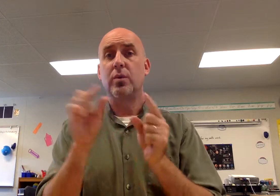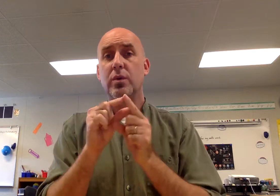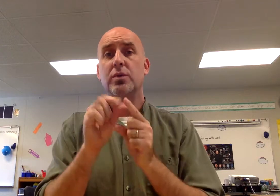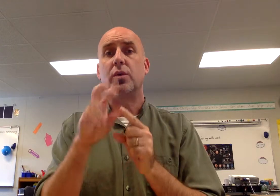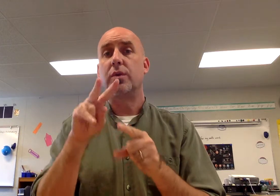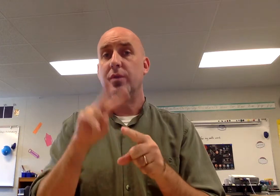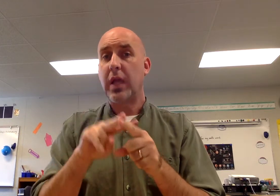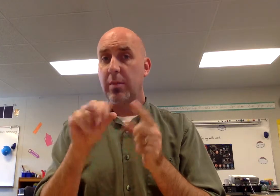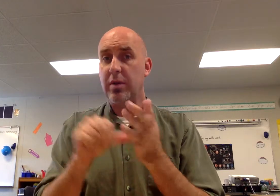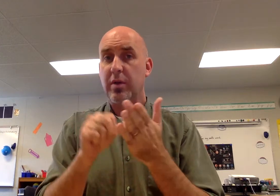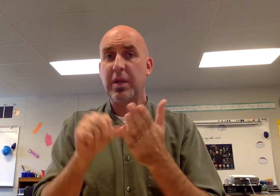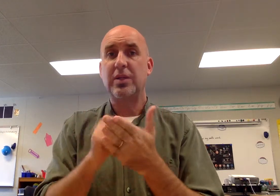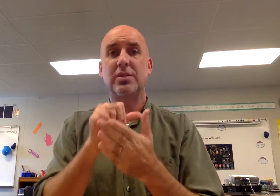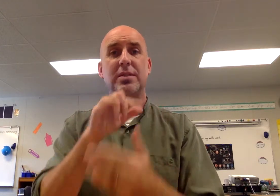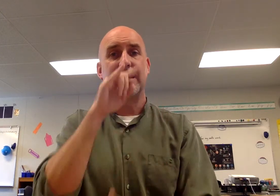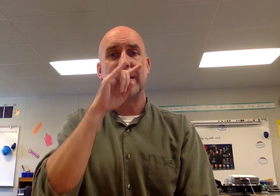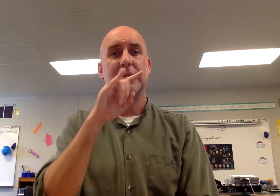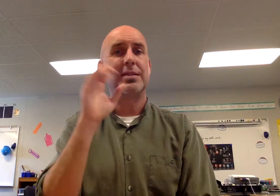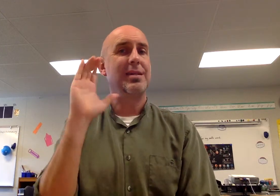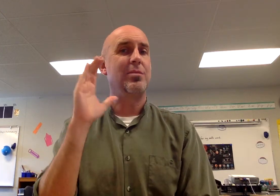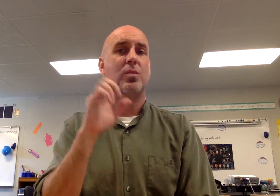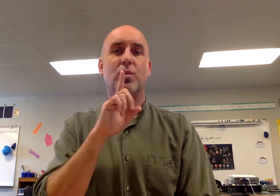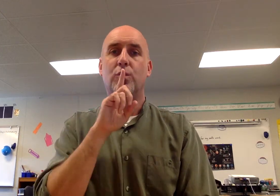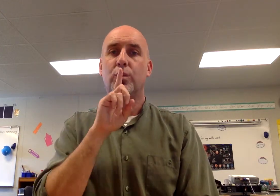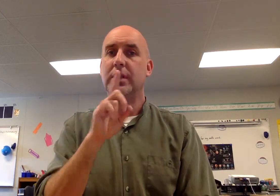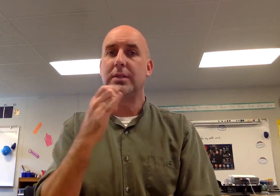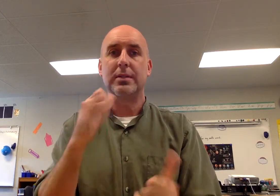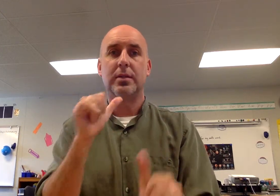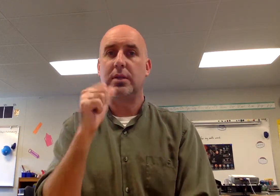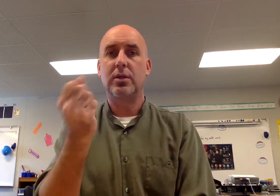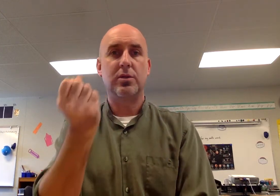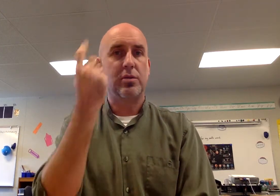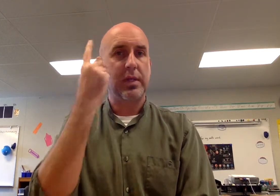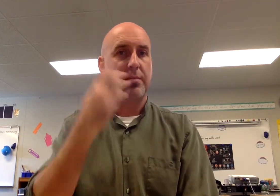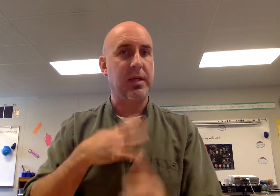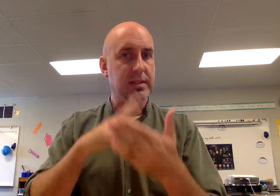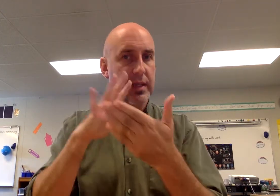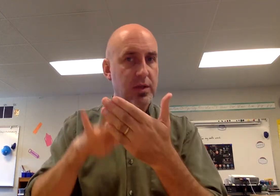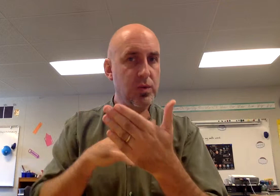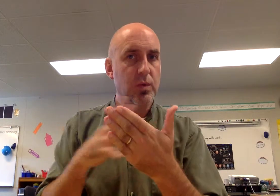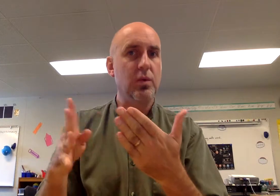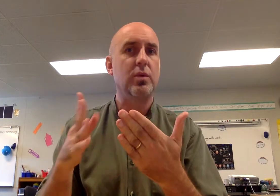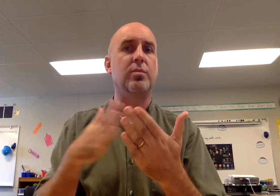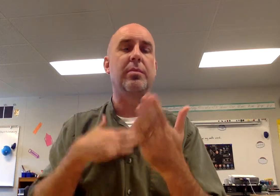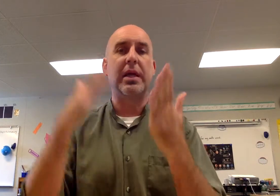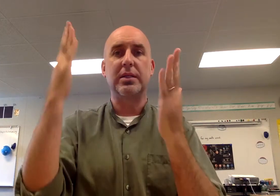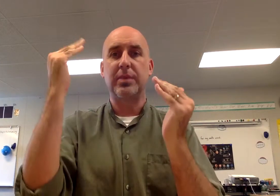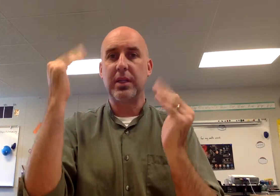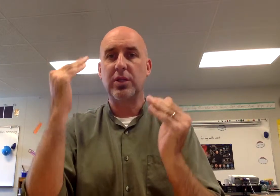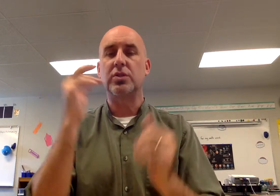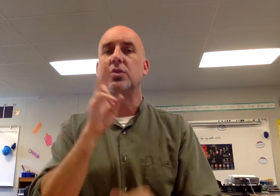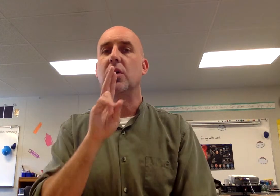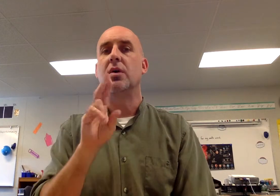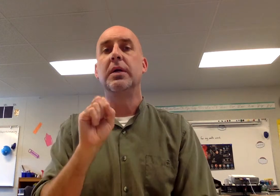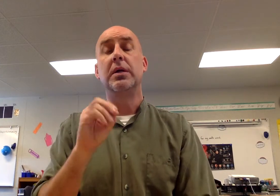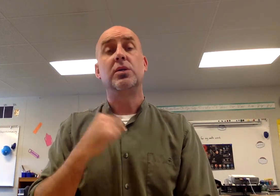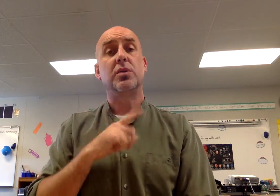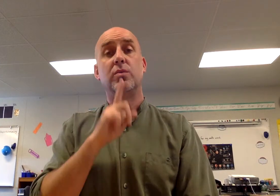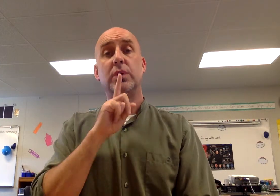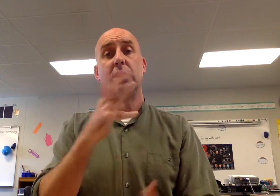words or the vocabulary pages, the kids seem really still not to understand my schedule, what my expectations are. So I really want to